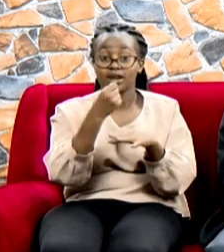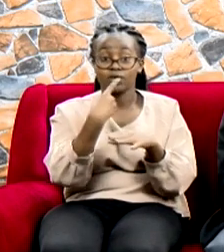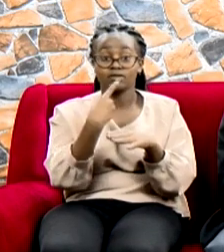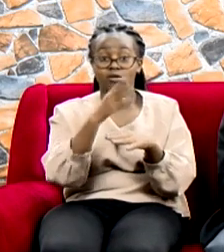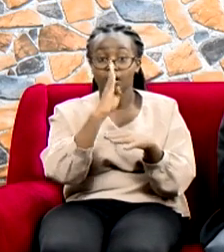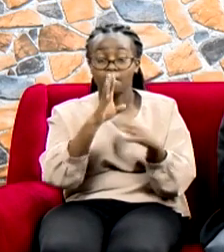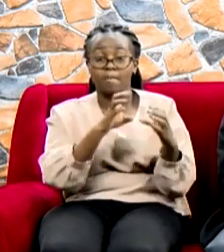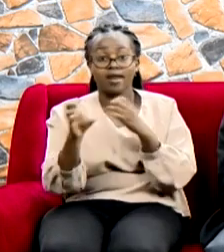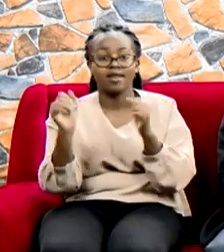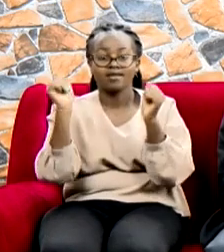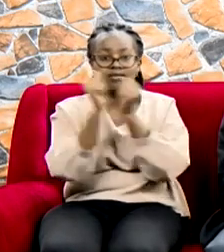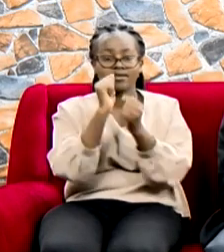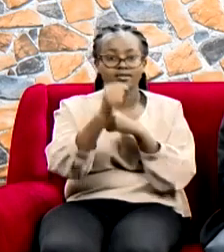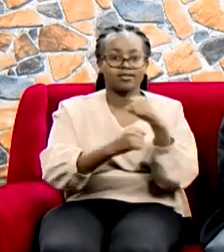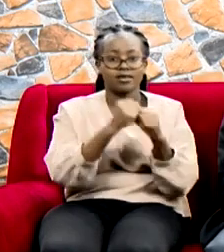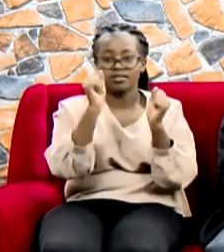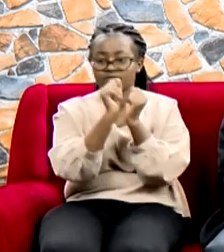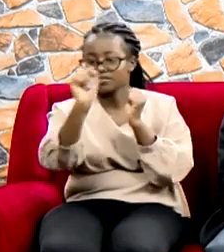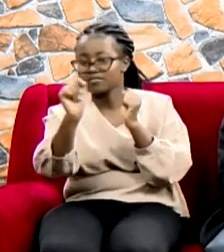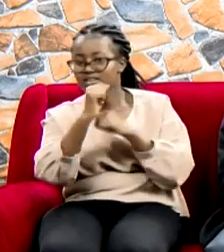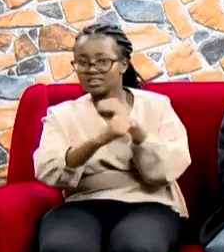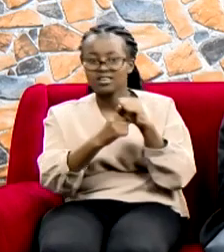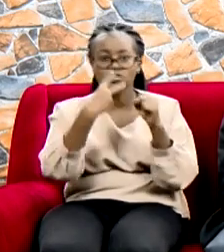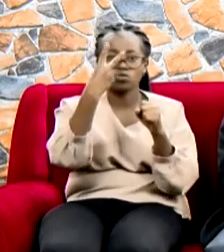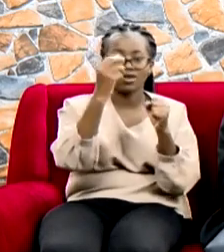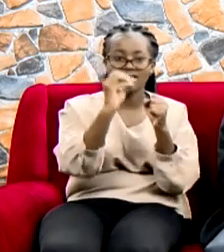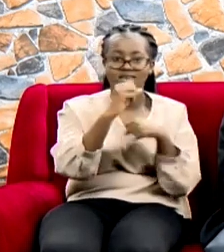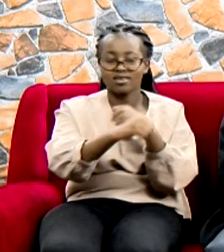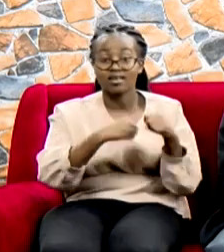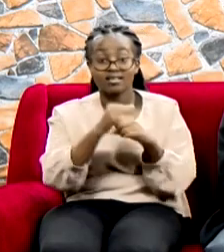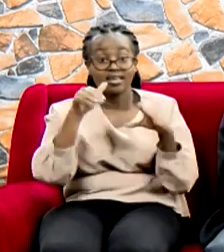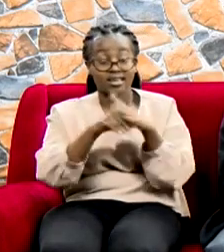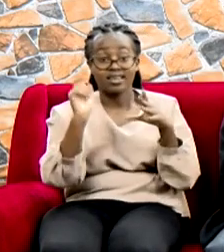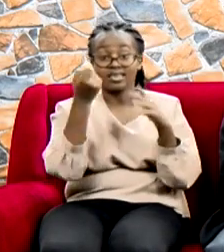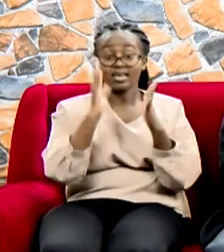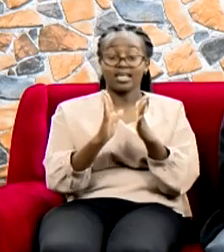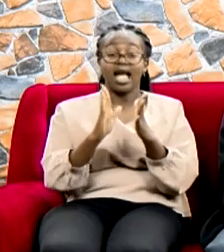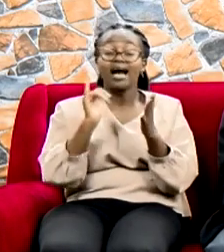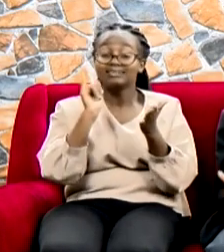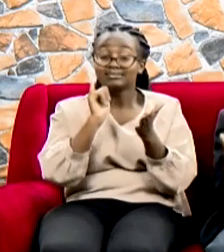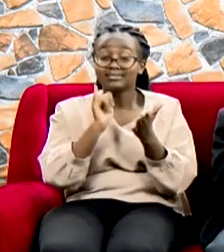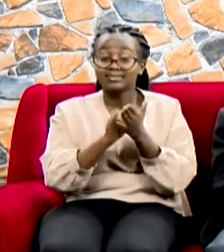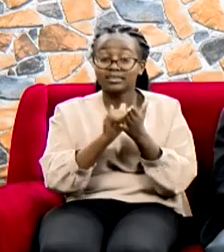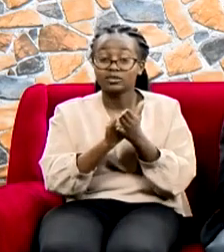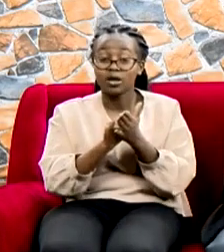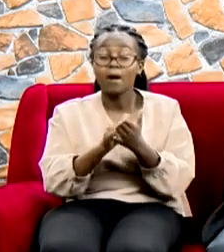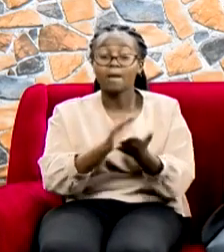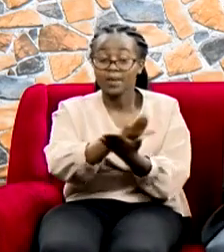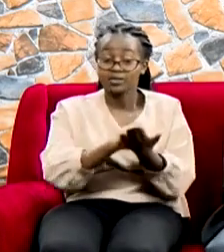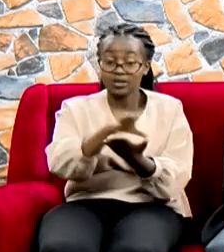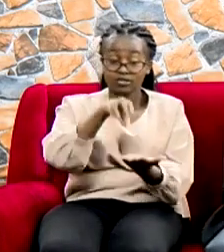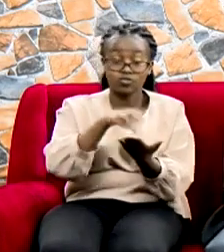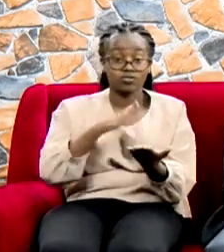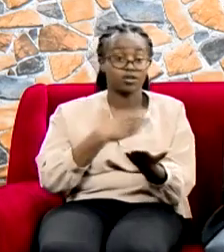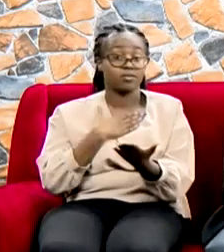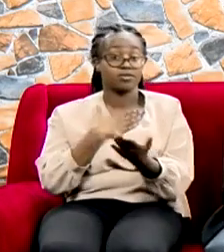diagnosis can be done at 10 years, 15, 20 years. So in Kenya, when we define it based on our situation, then